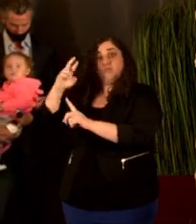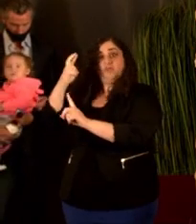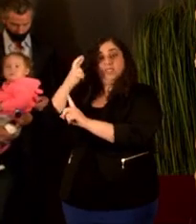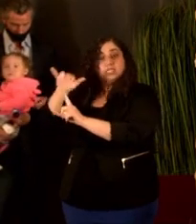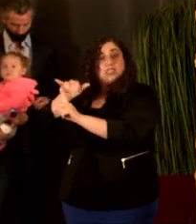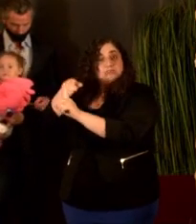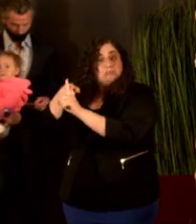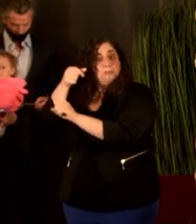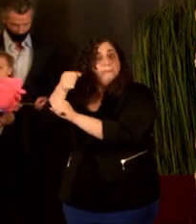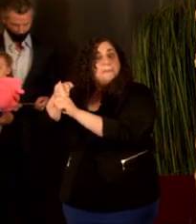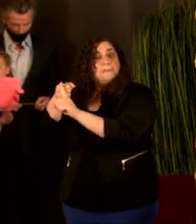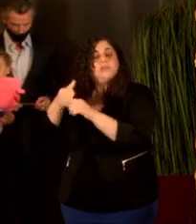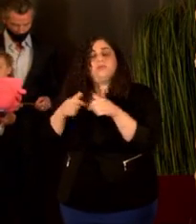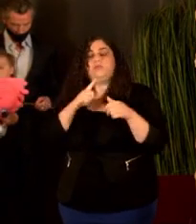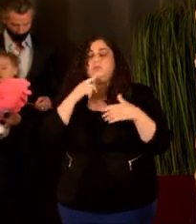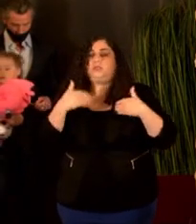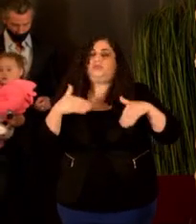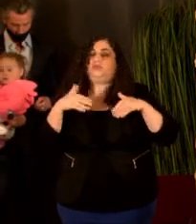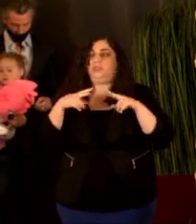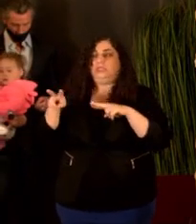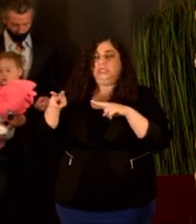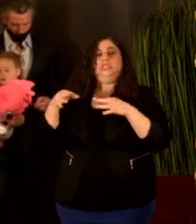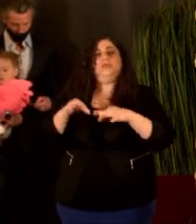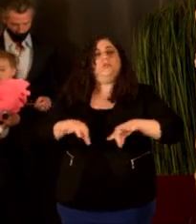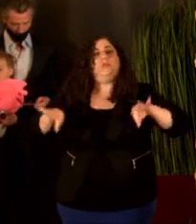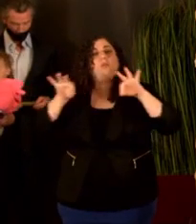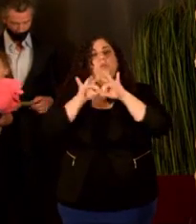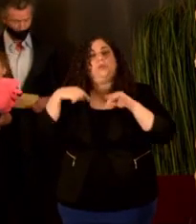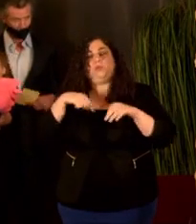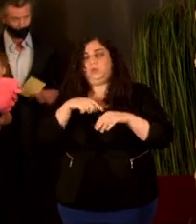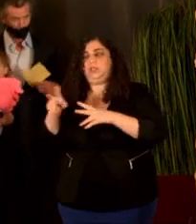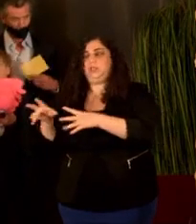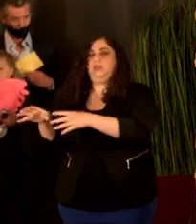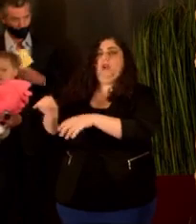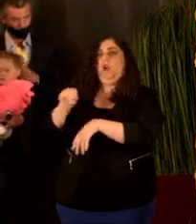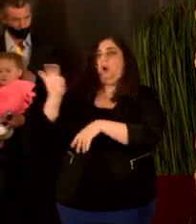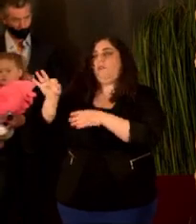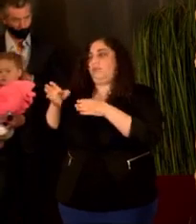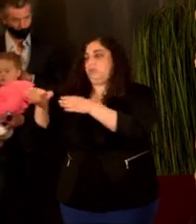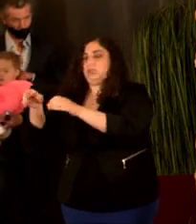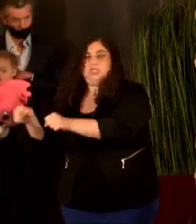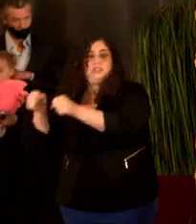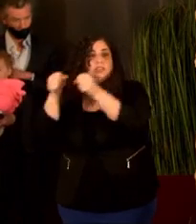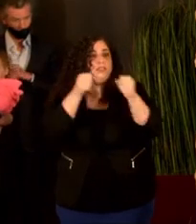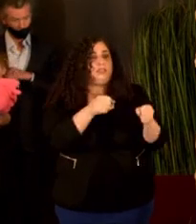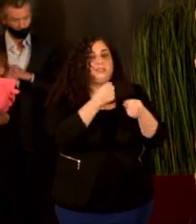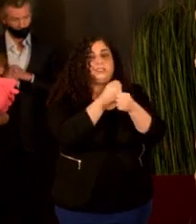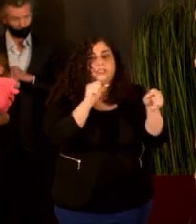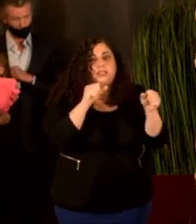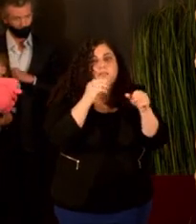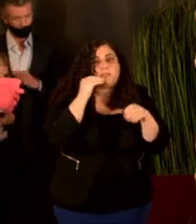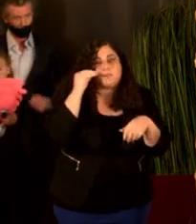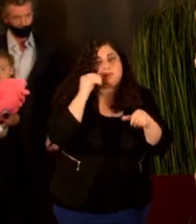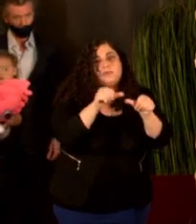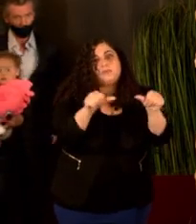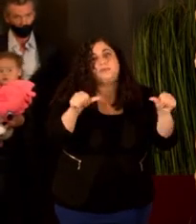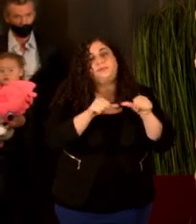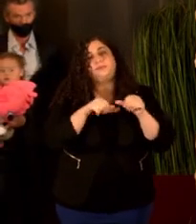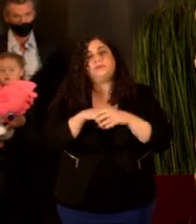people off the streets and into safe, permanent housing, with access to comprehensive supportive services that help them